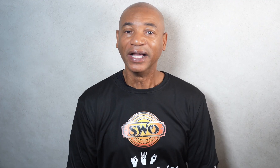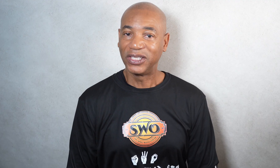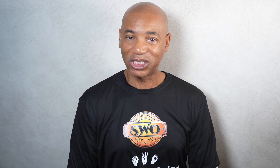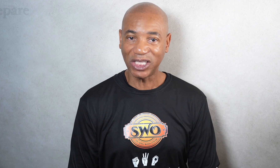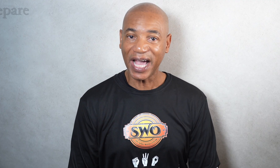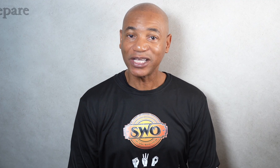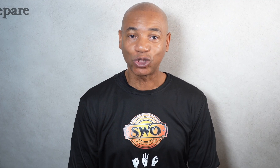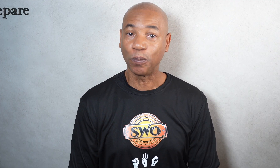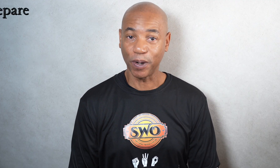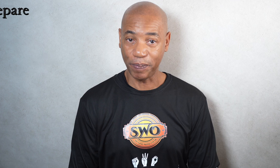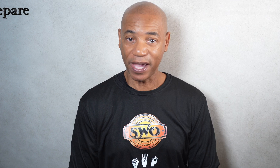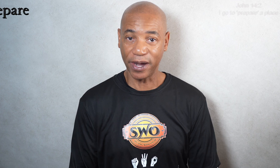The sign to prepare.